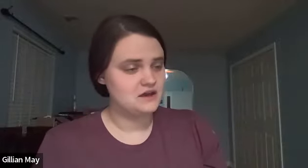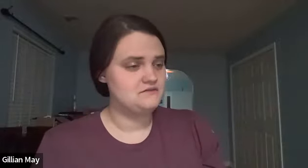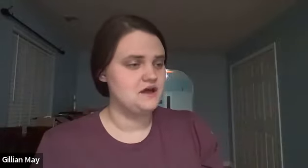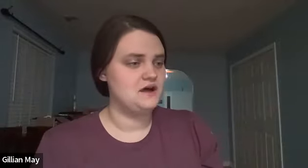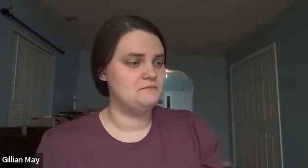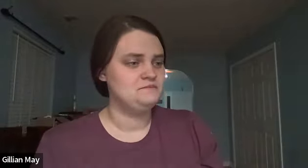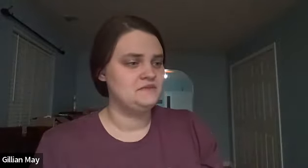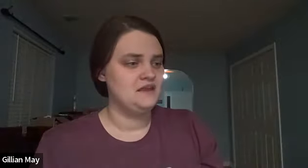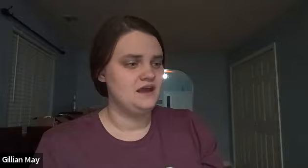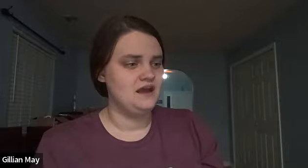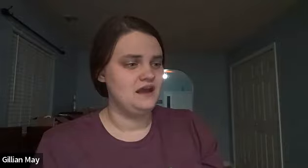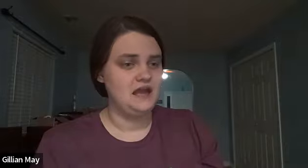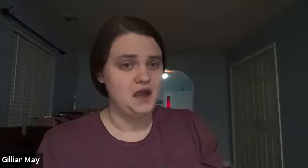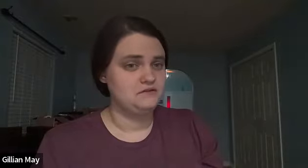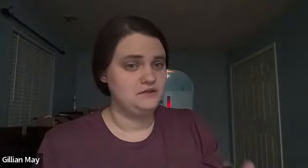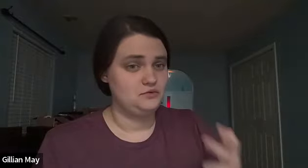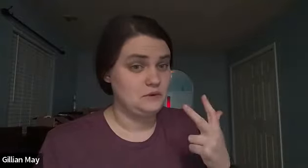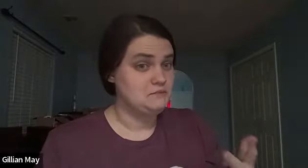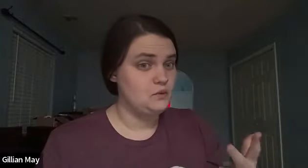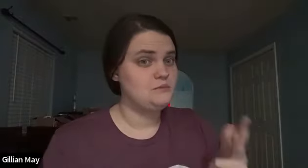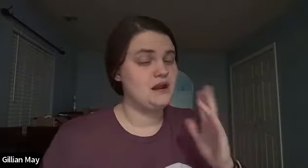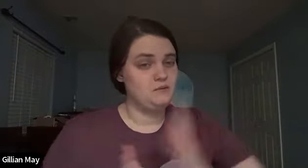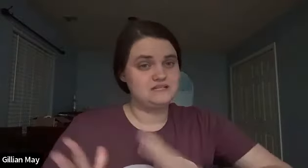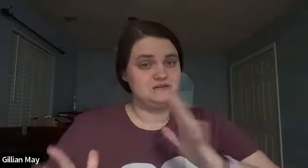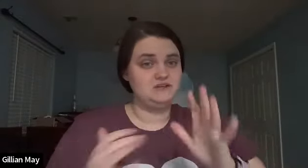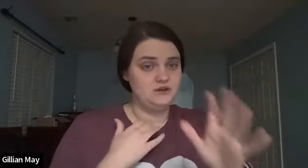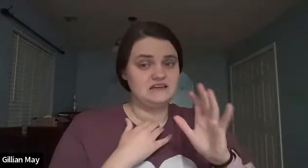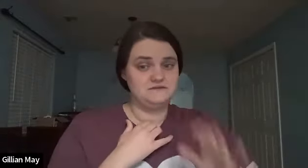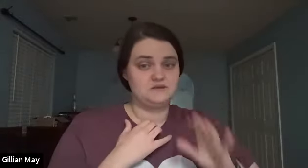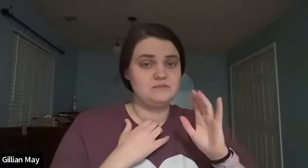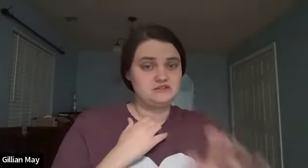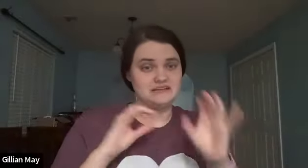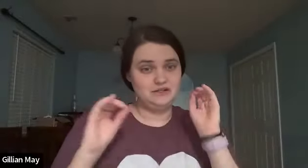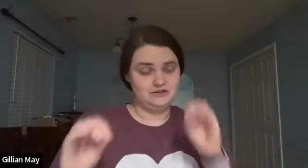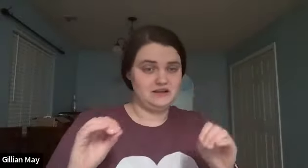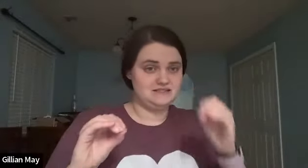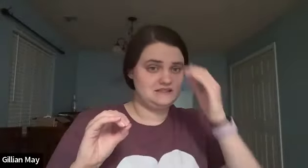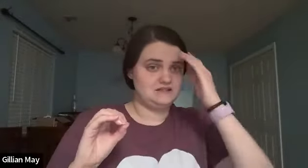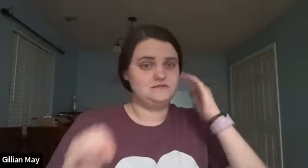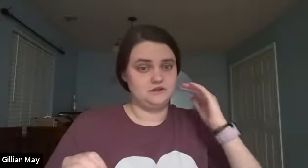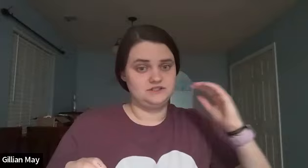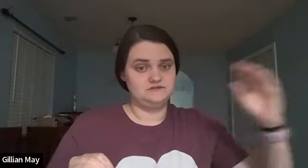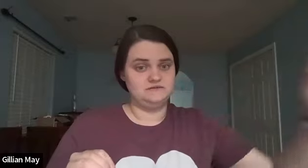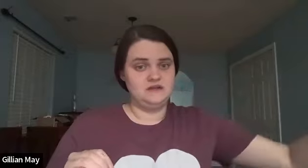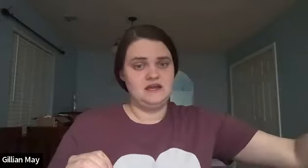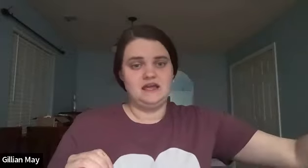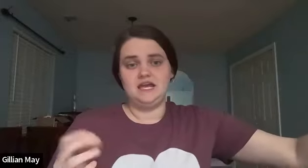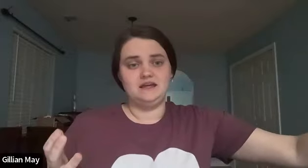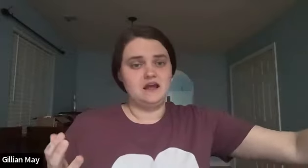of. I have like 3 more, but I want to see what you guys have first. I want to make sure I get your guys' signs first. And I